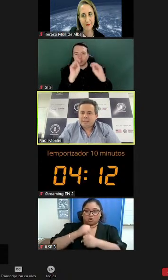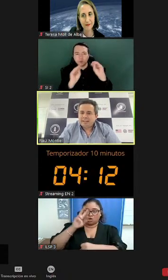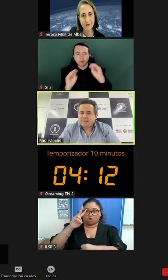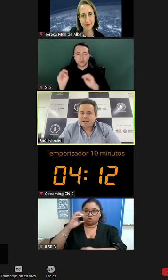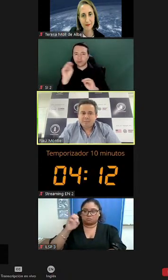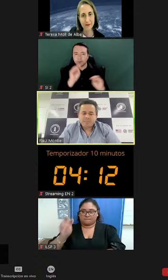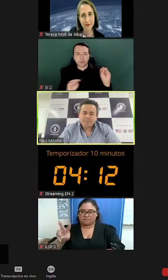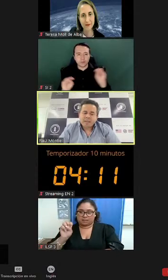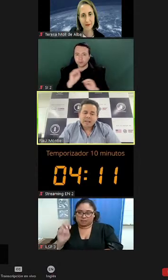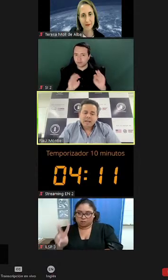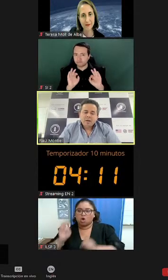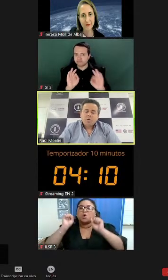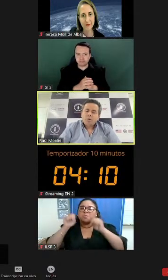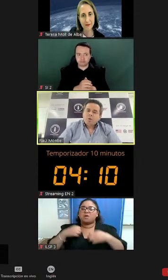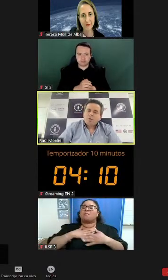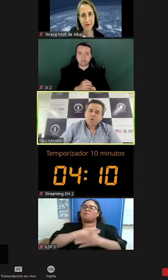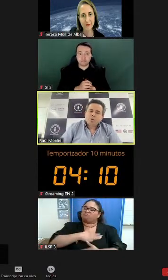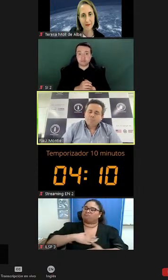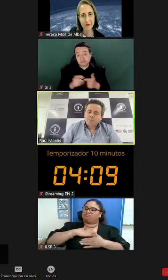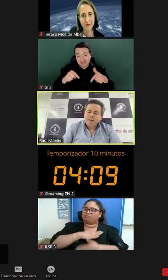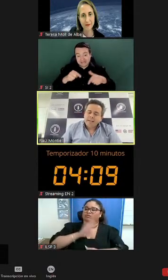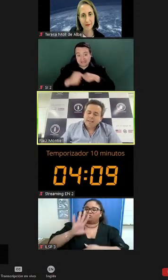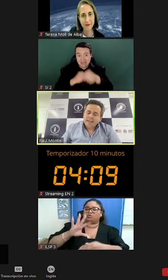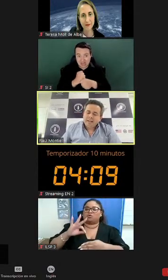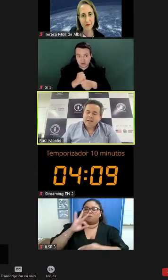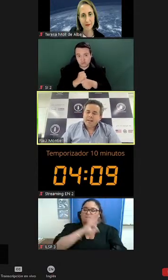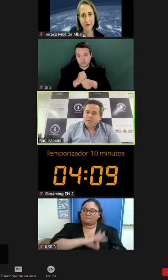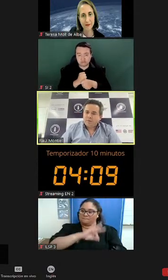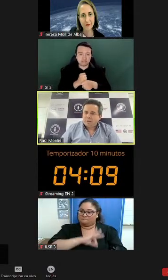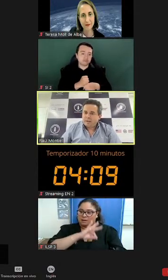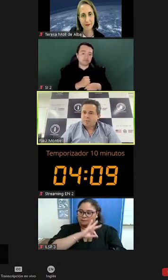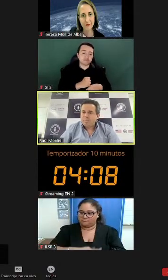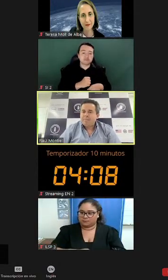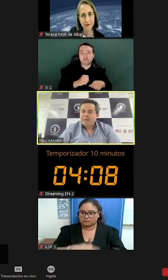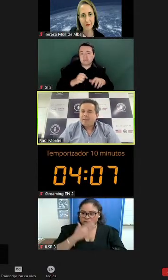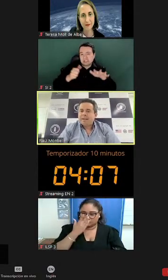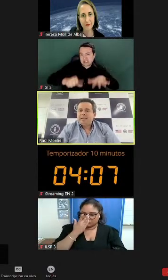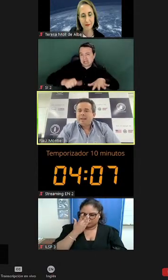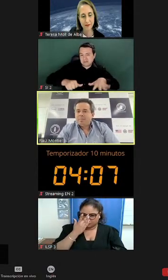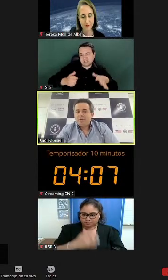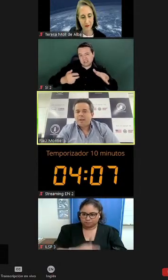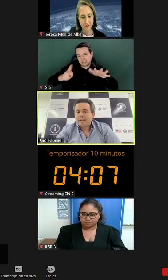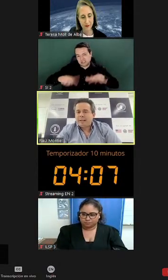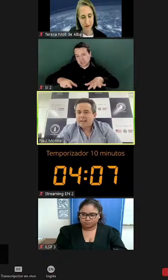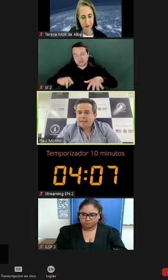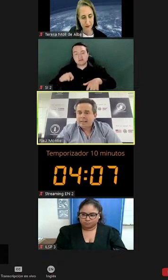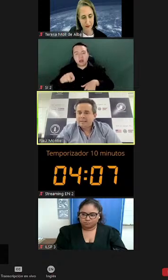will start enjoying the benefits of this dashboard other components